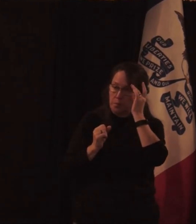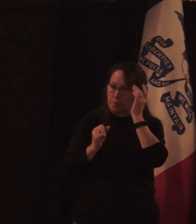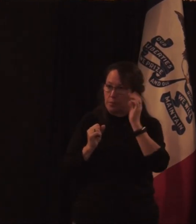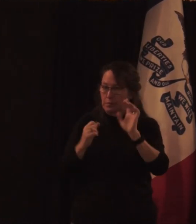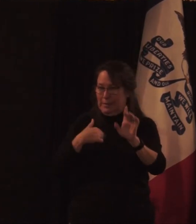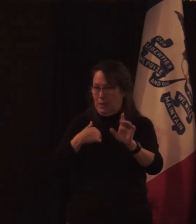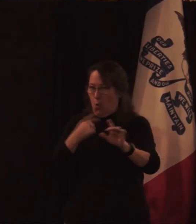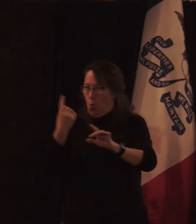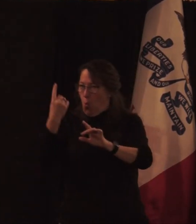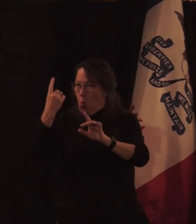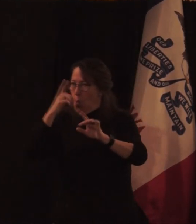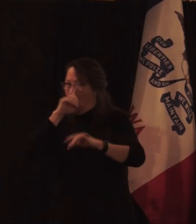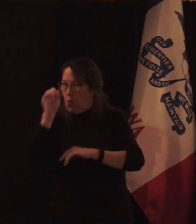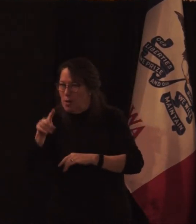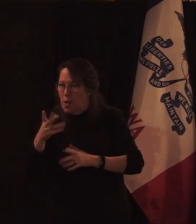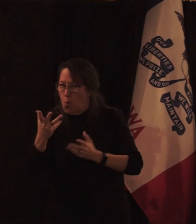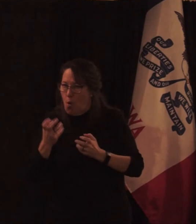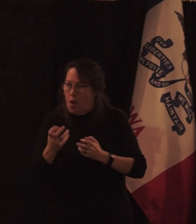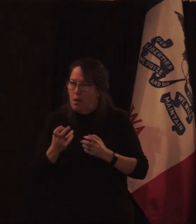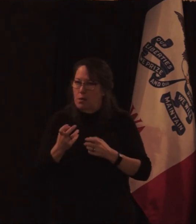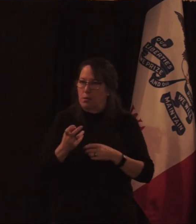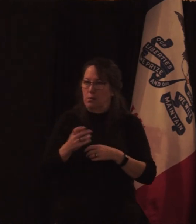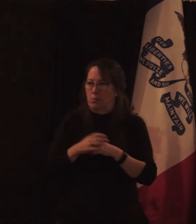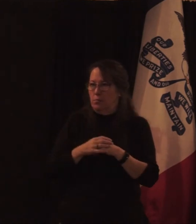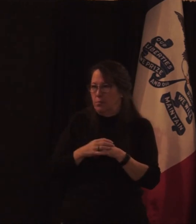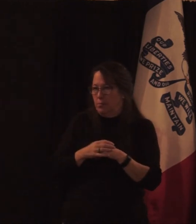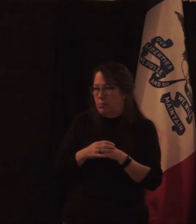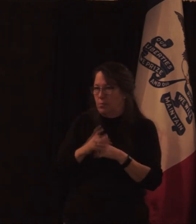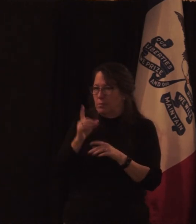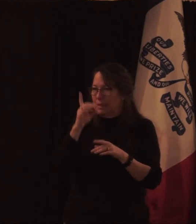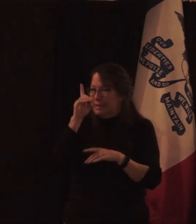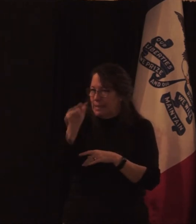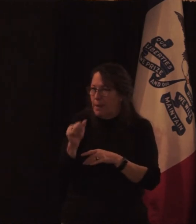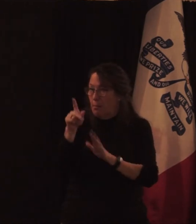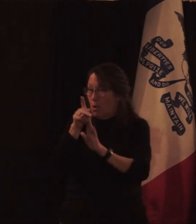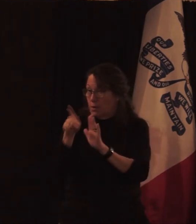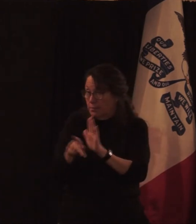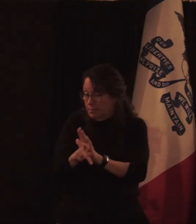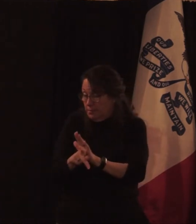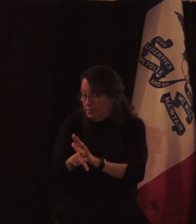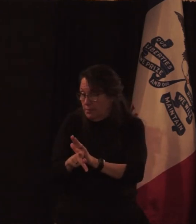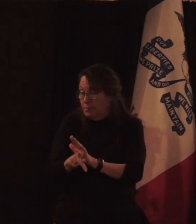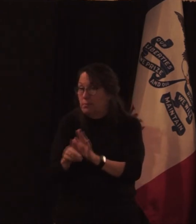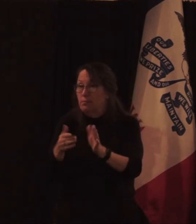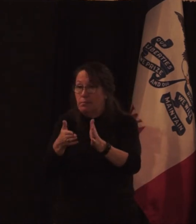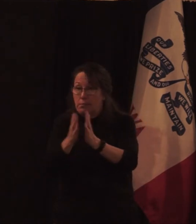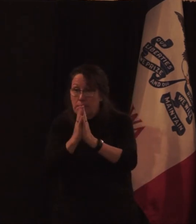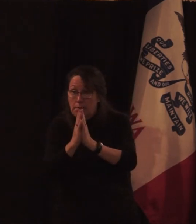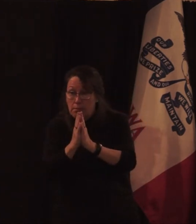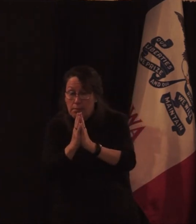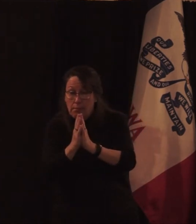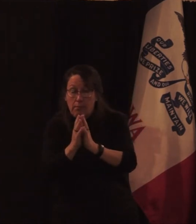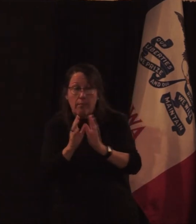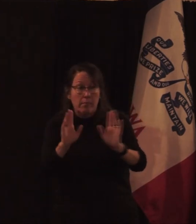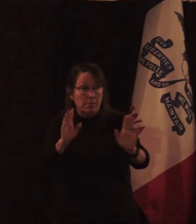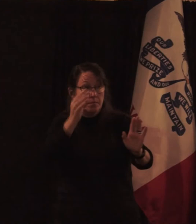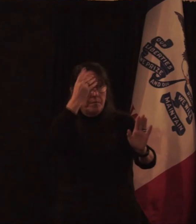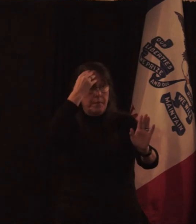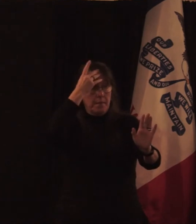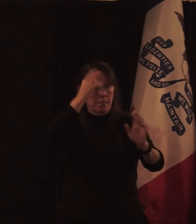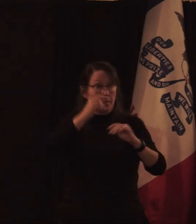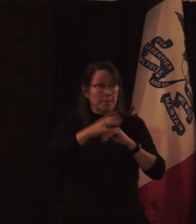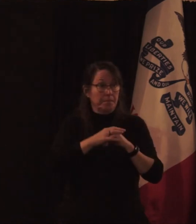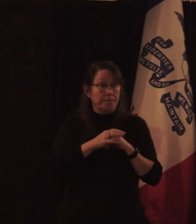in getting at least one question asked on disability policy. And here's what I say. I said, you know, think about